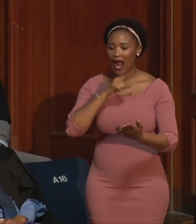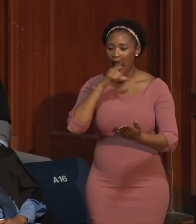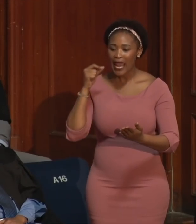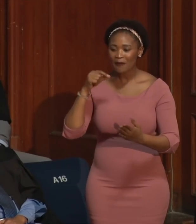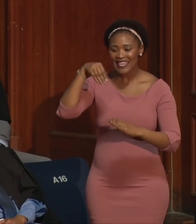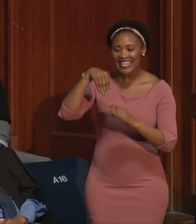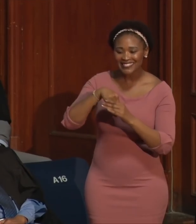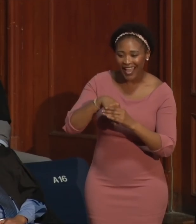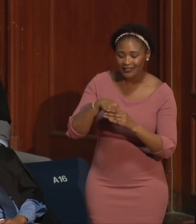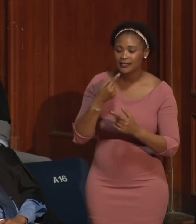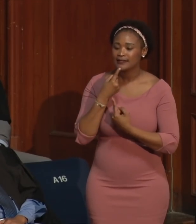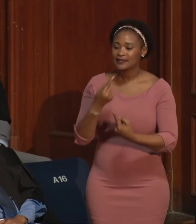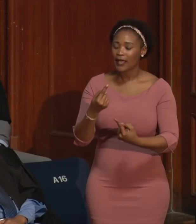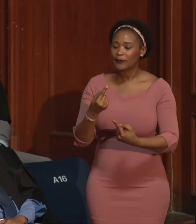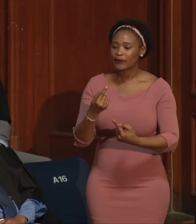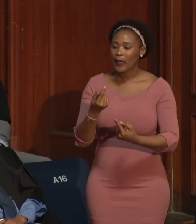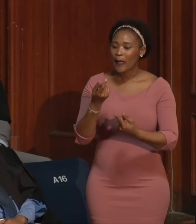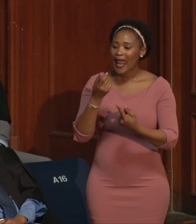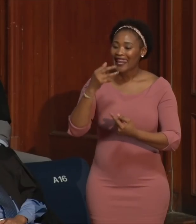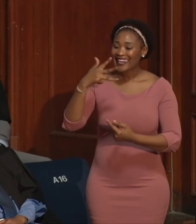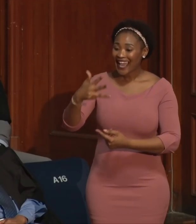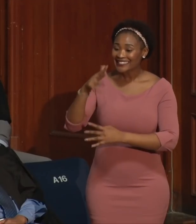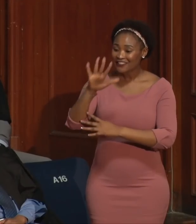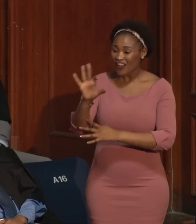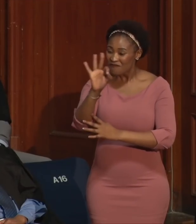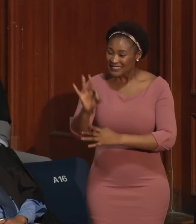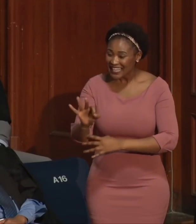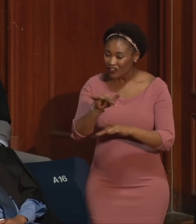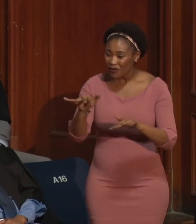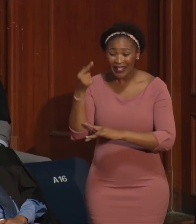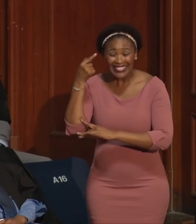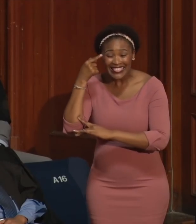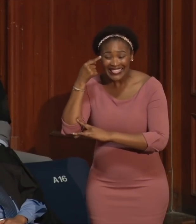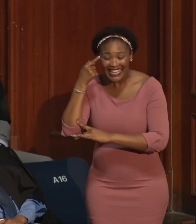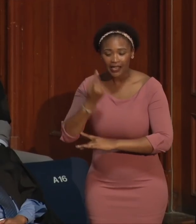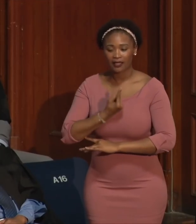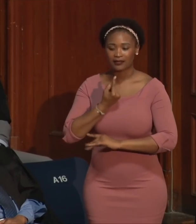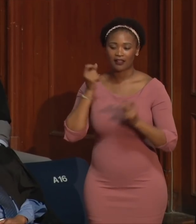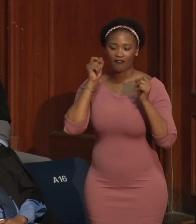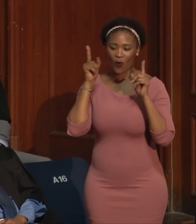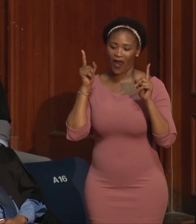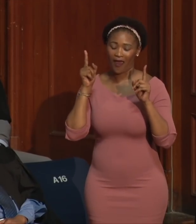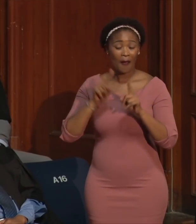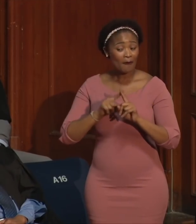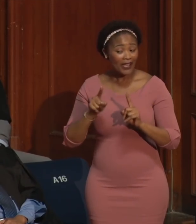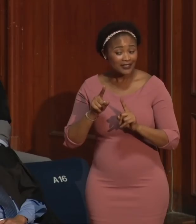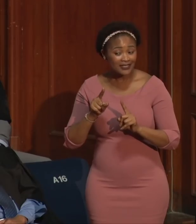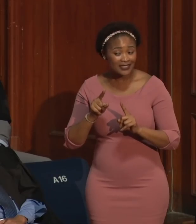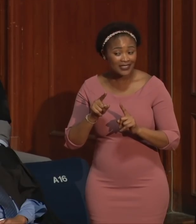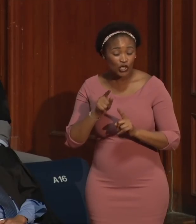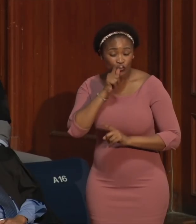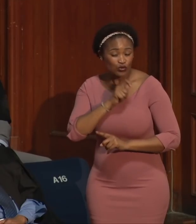Tasha Urich, she says that 95% of people think they are self-aware, but in reality,